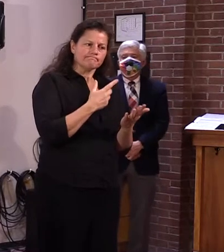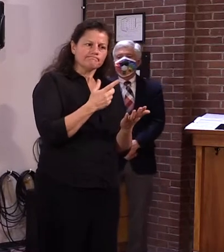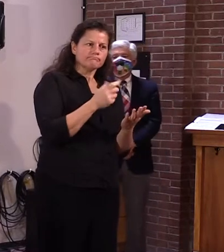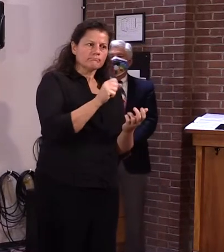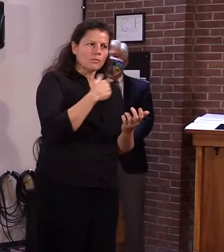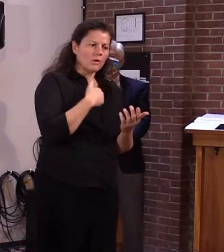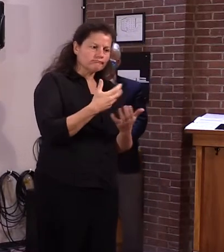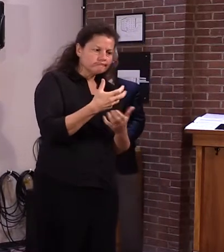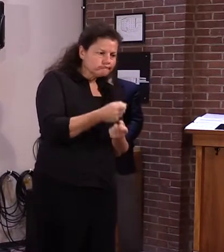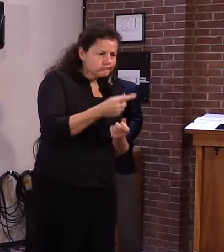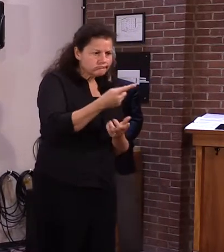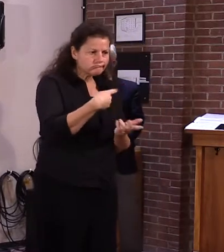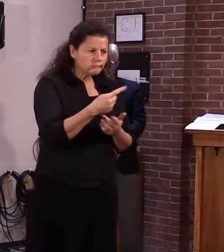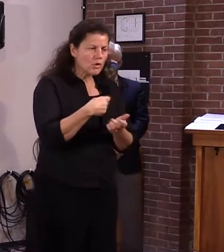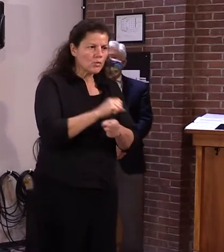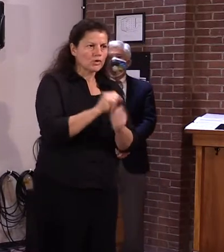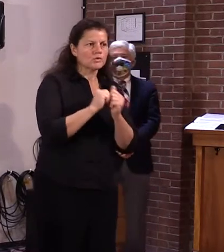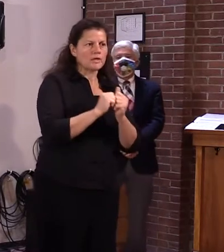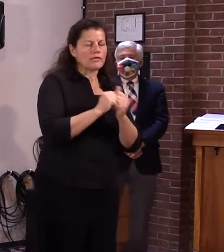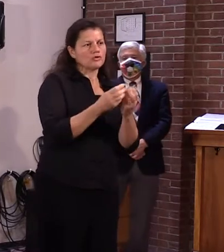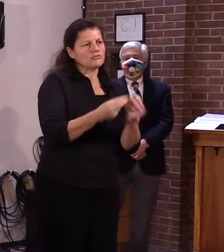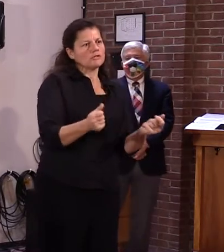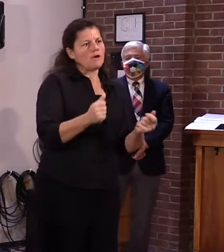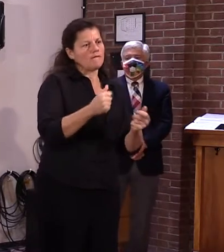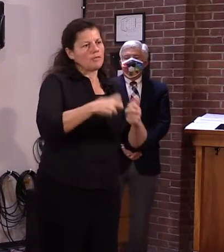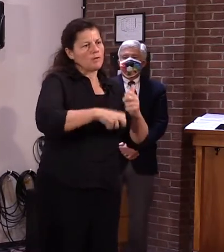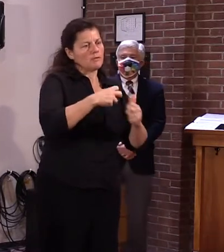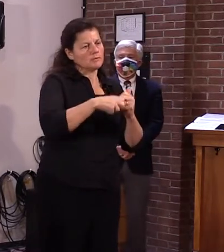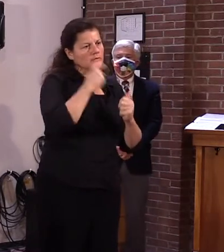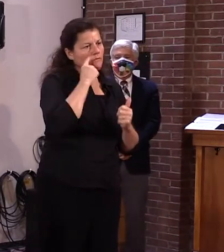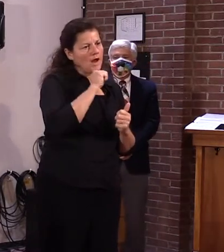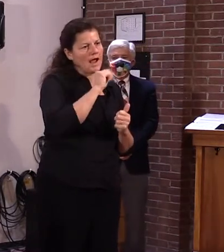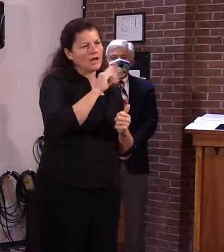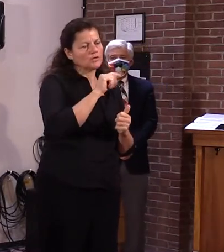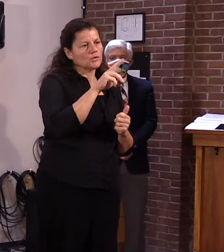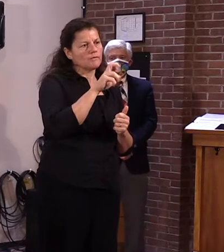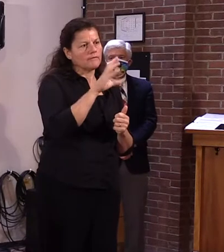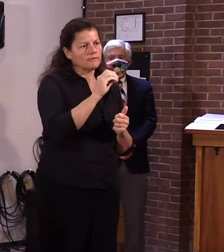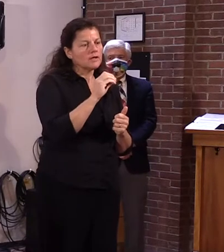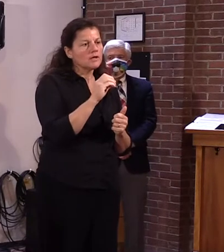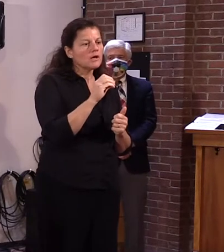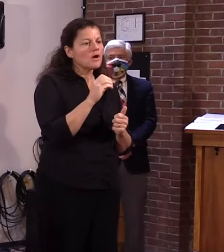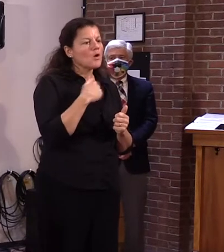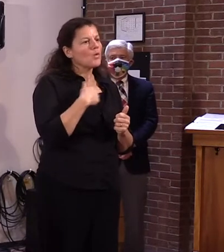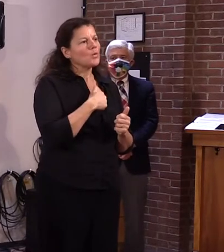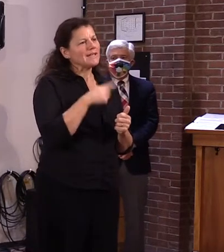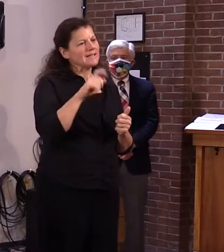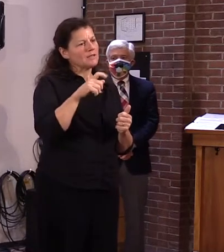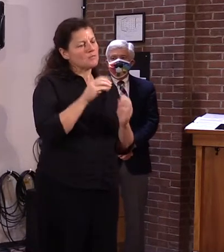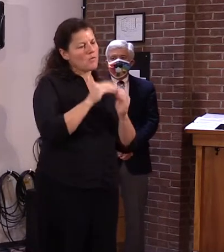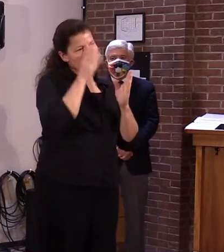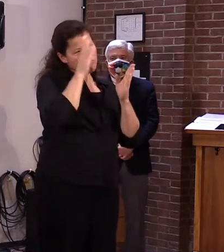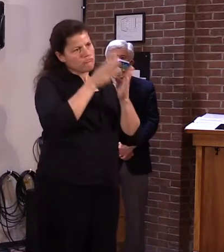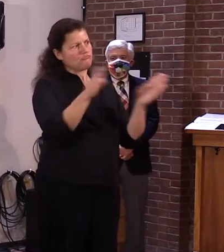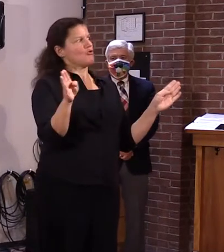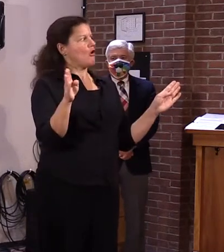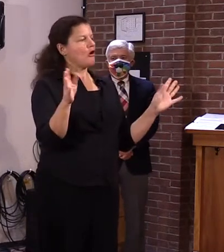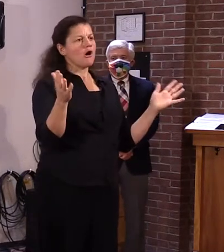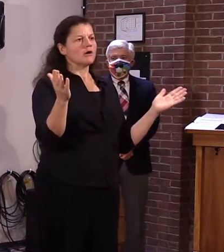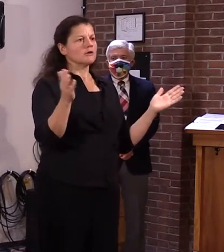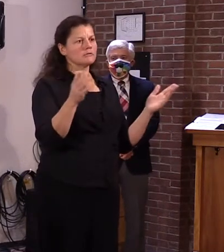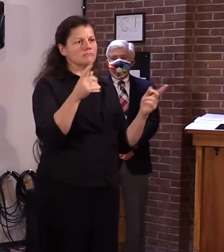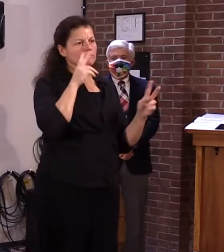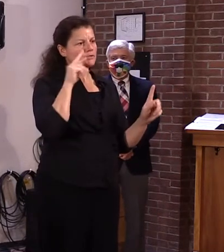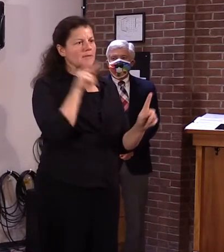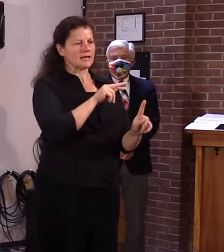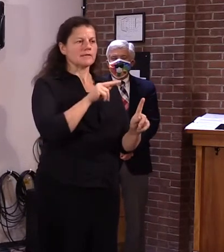trying to work together to resolve some of those issues and get a much broader perspective, much better package